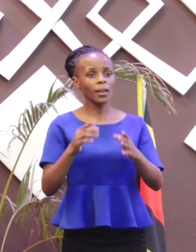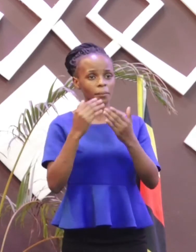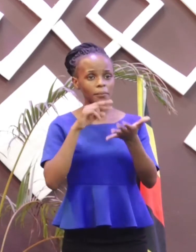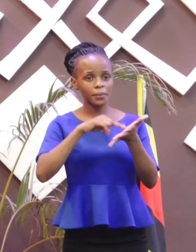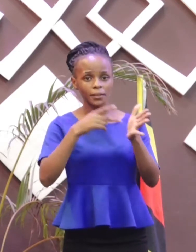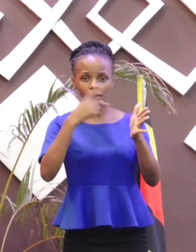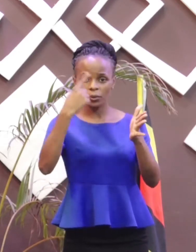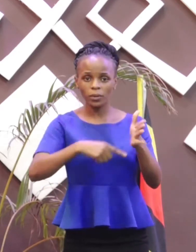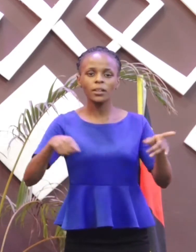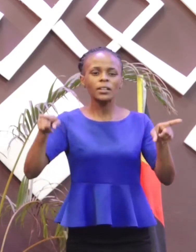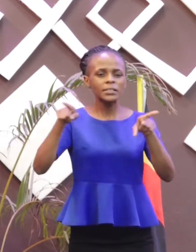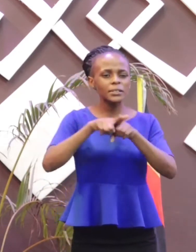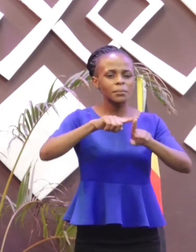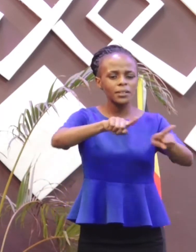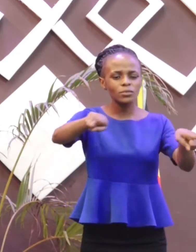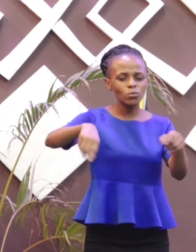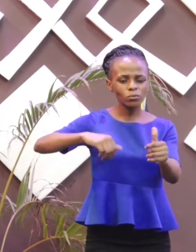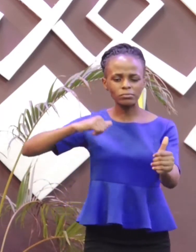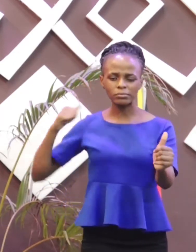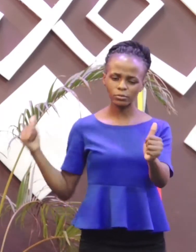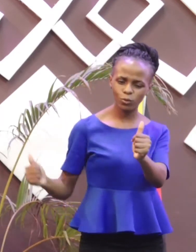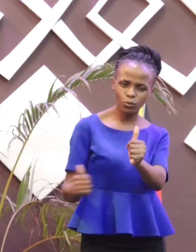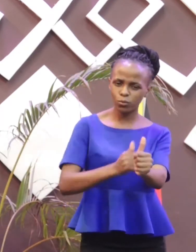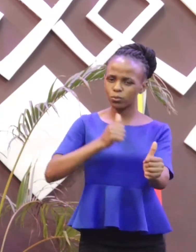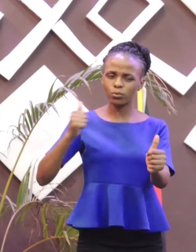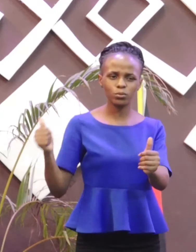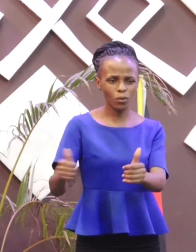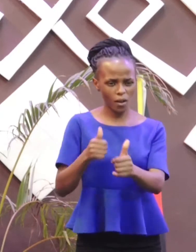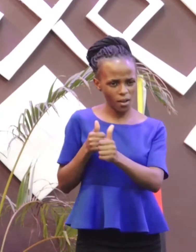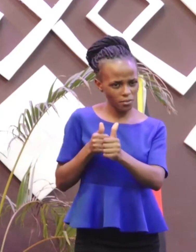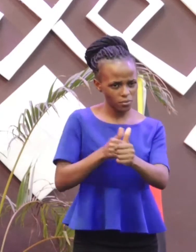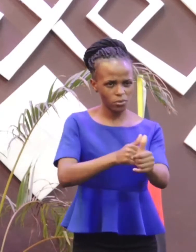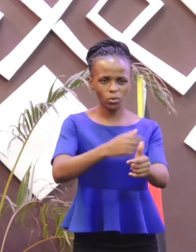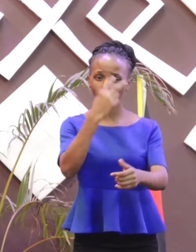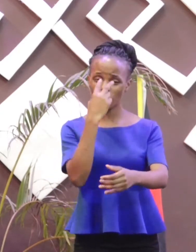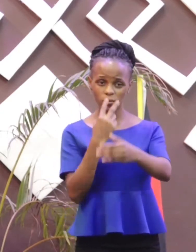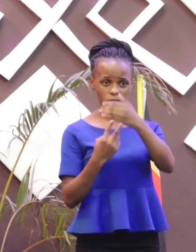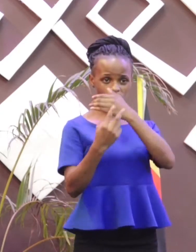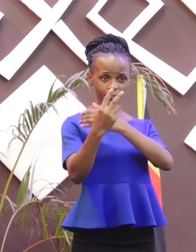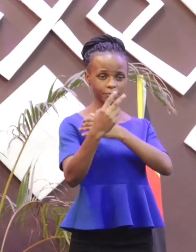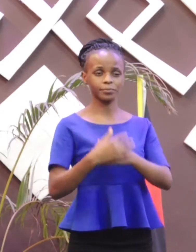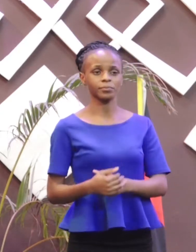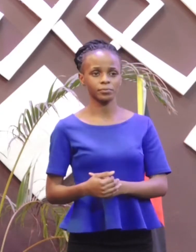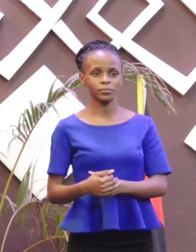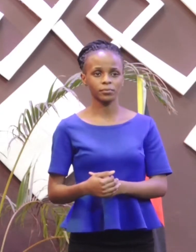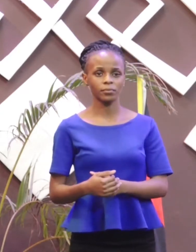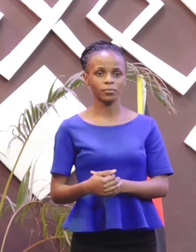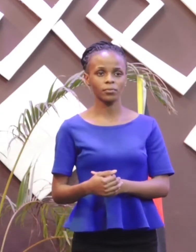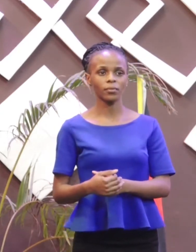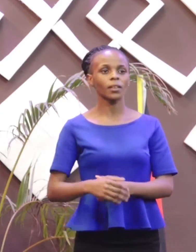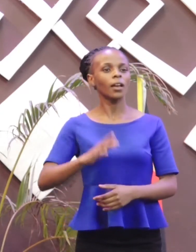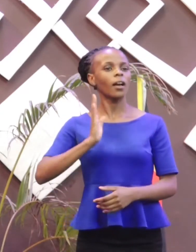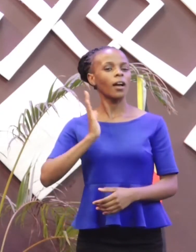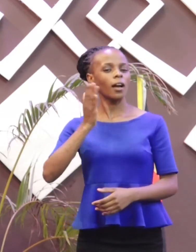So as we pursue the vision, kati nga tugoberera okwolesebwa,